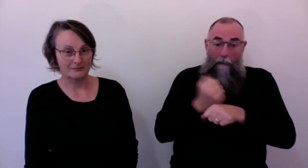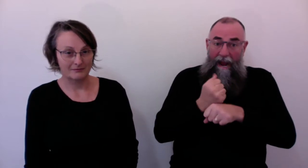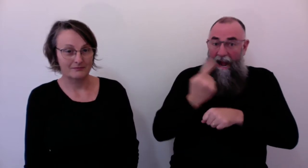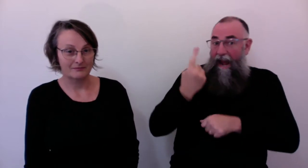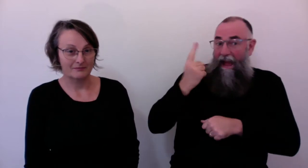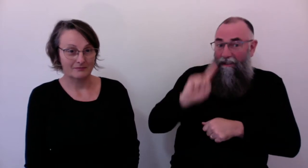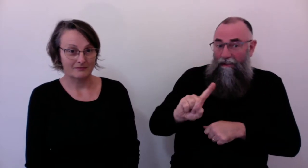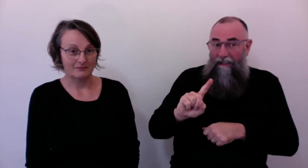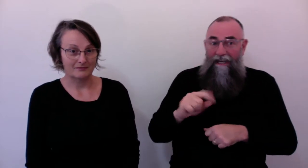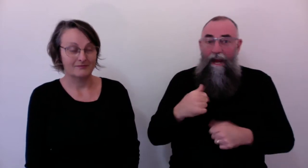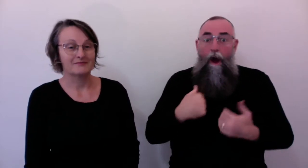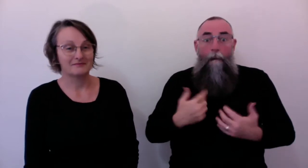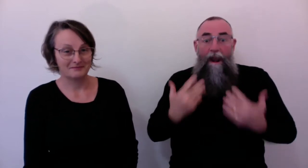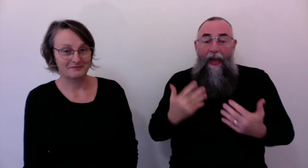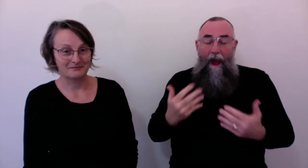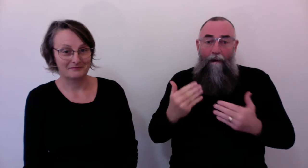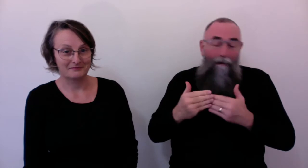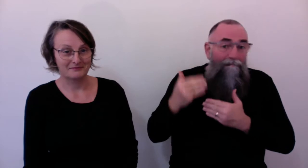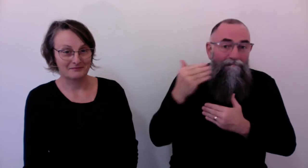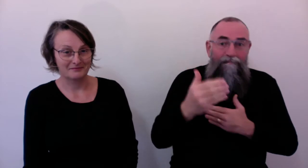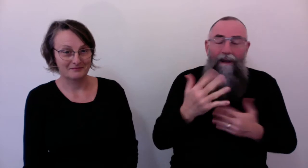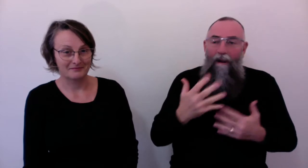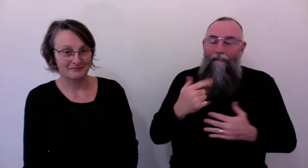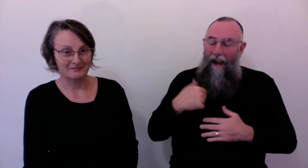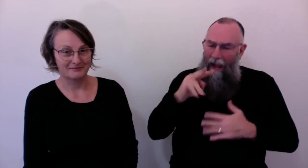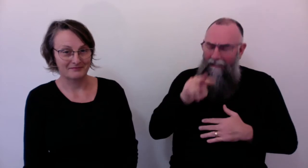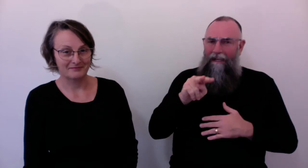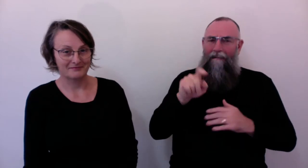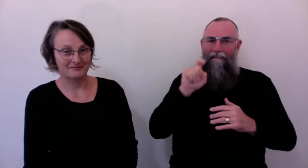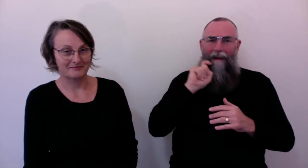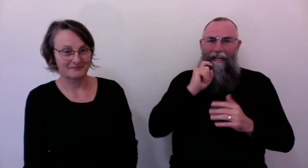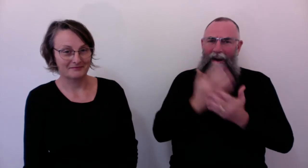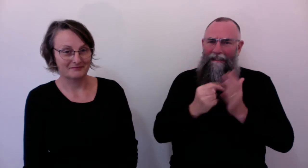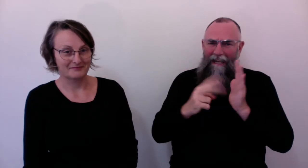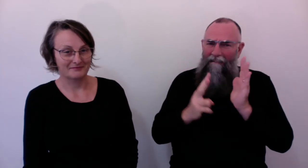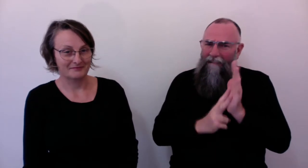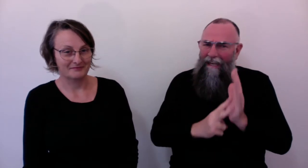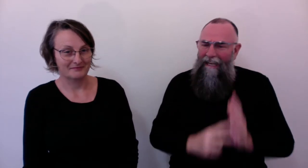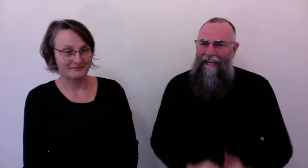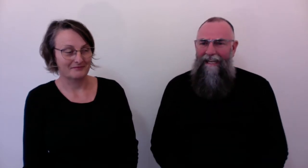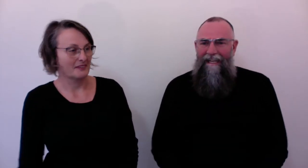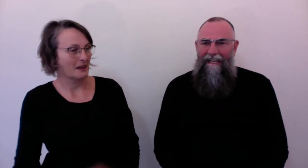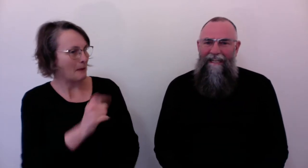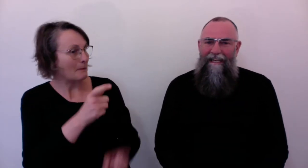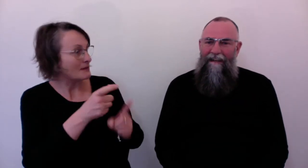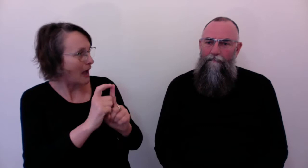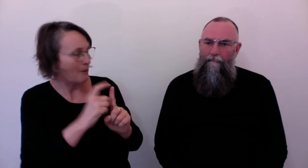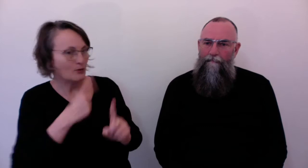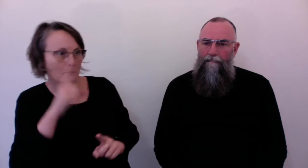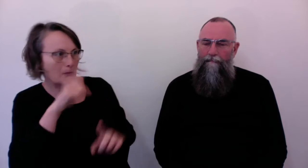of my storyline now. So it's funny to see it on TV. Do you find it funny, or sorry, do you find it difficult when people ask about your